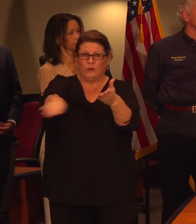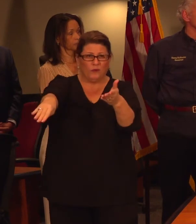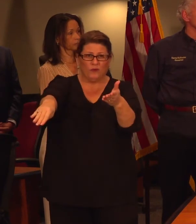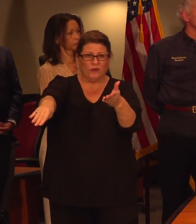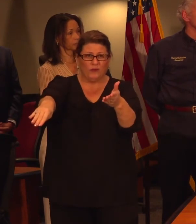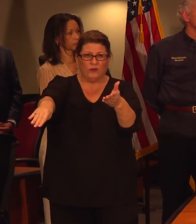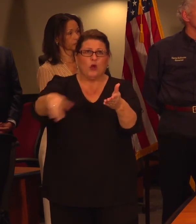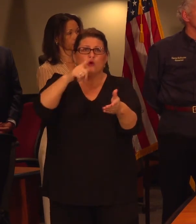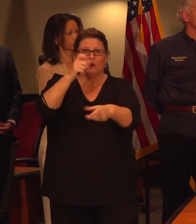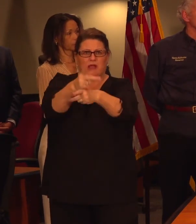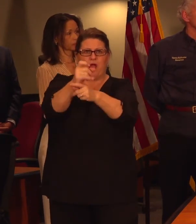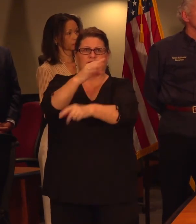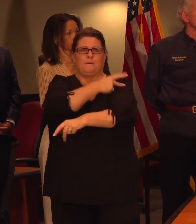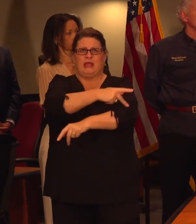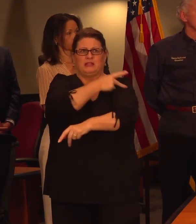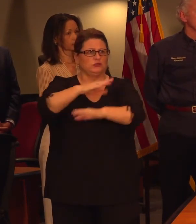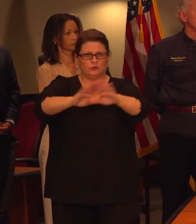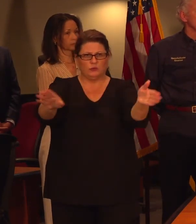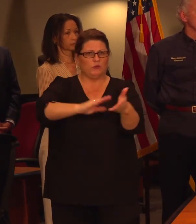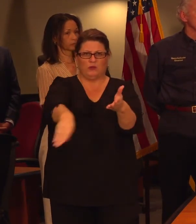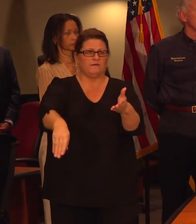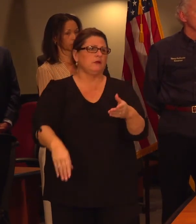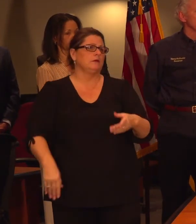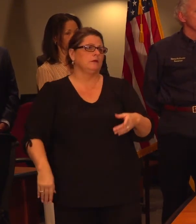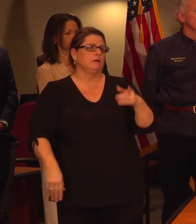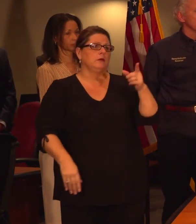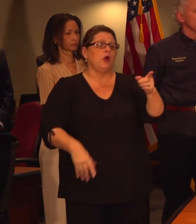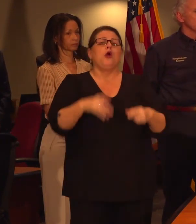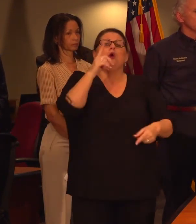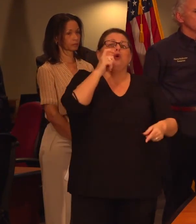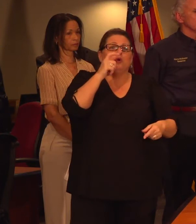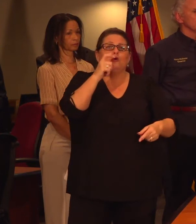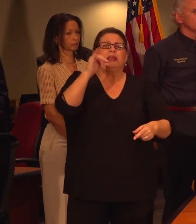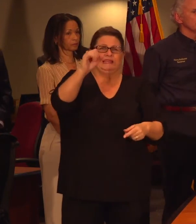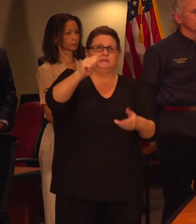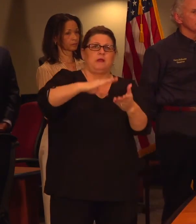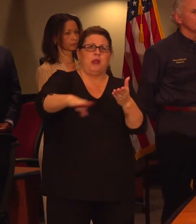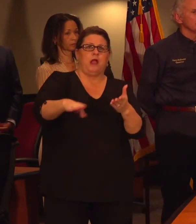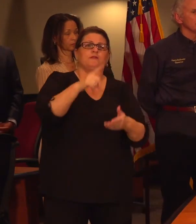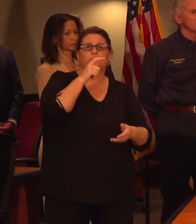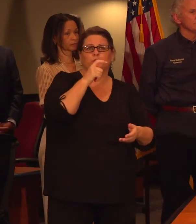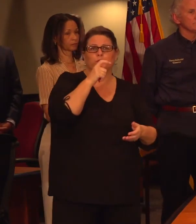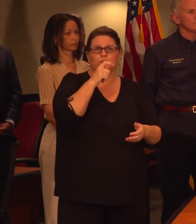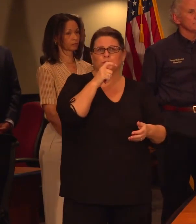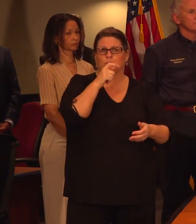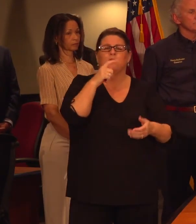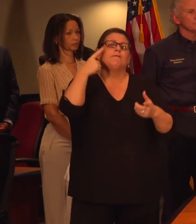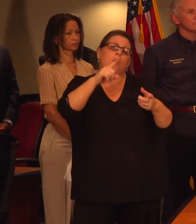line taking care of patients, we are not laying off. Can you give us some examples of who is being laid off then, for the lay folks who don't